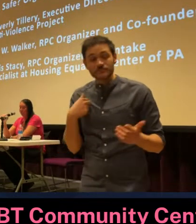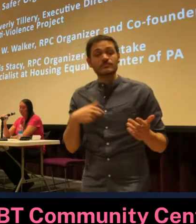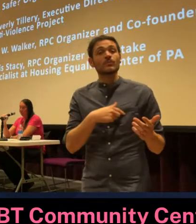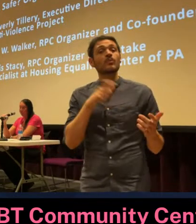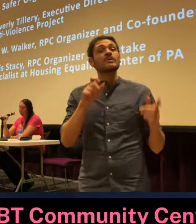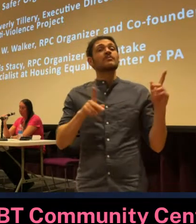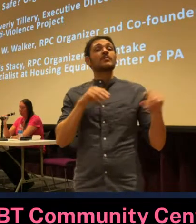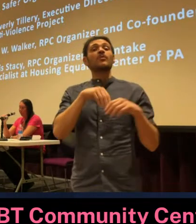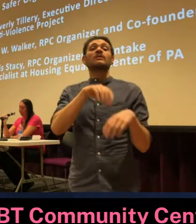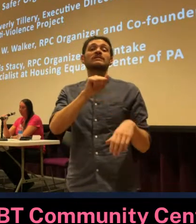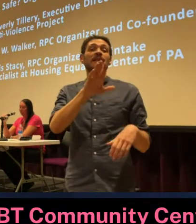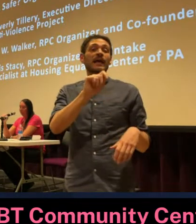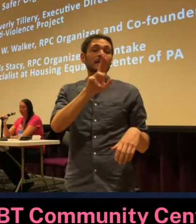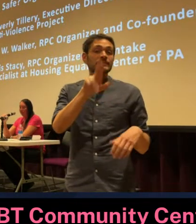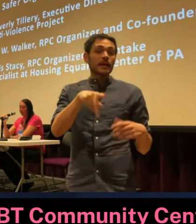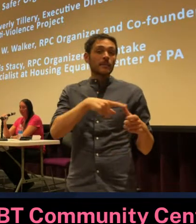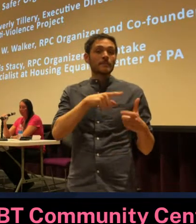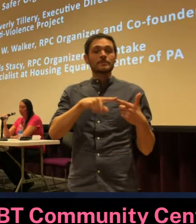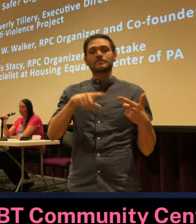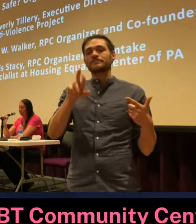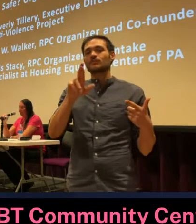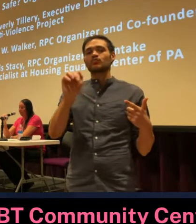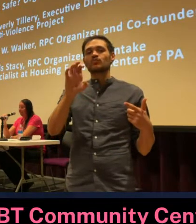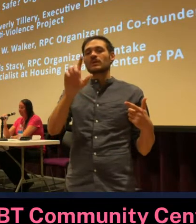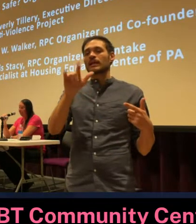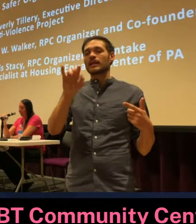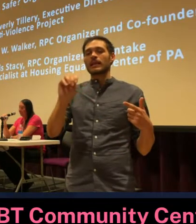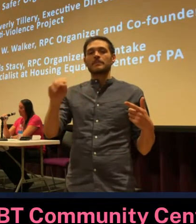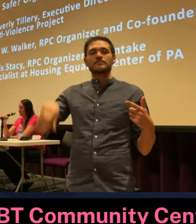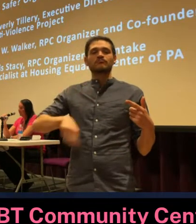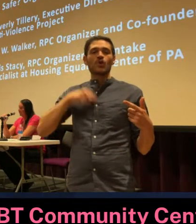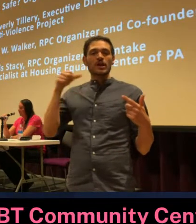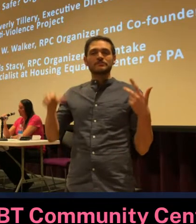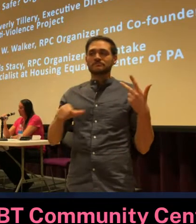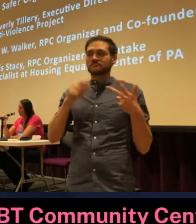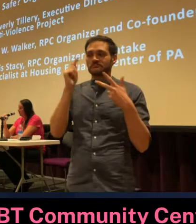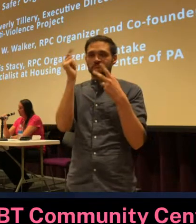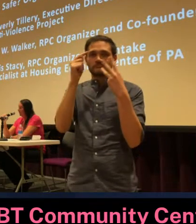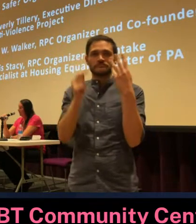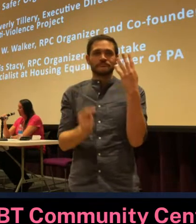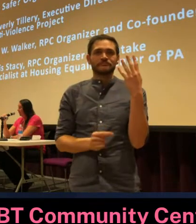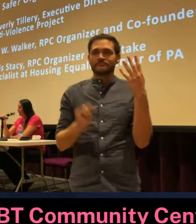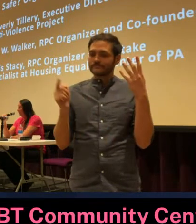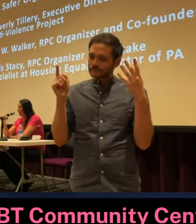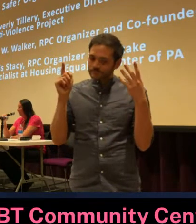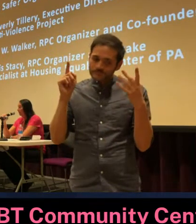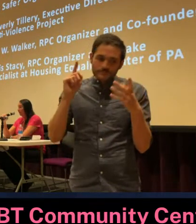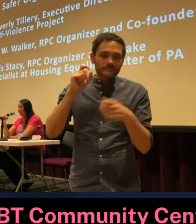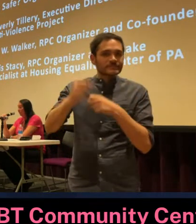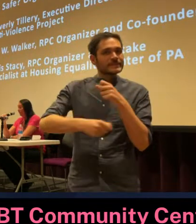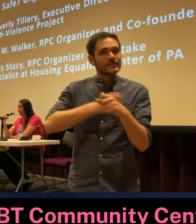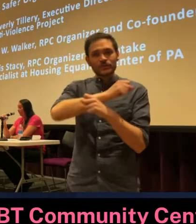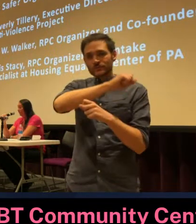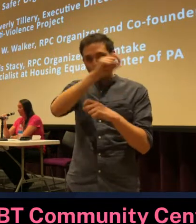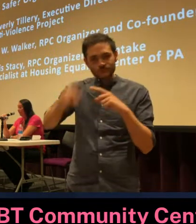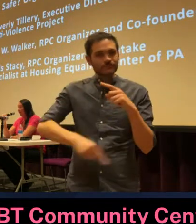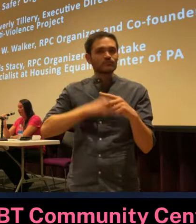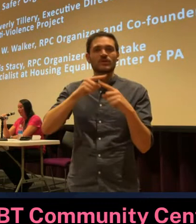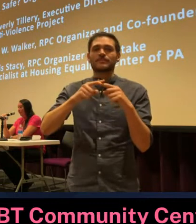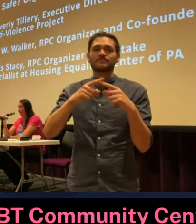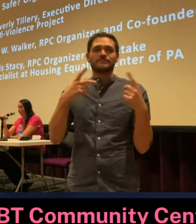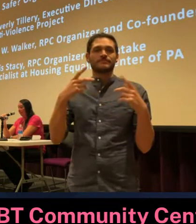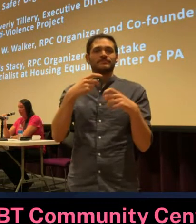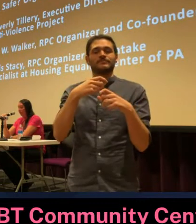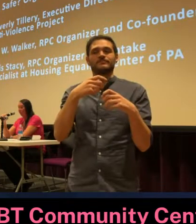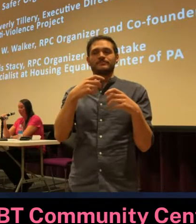Pride, we need people to be involved year round, doing the stuff that makes a difference. It moves